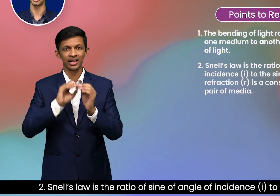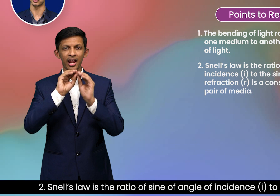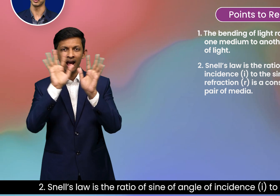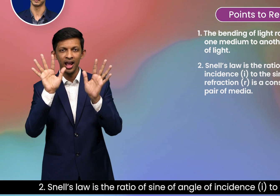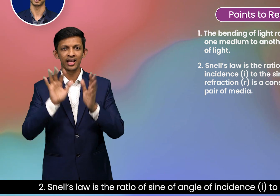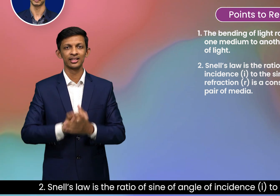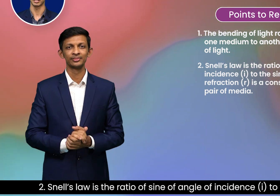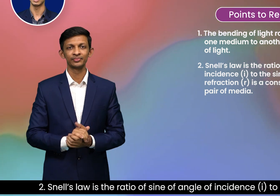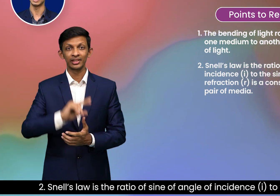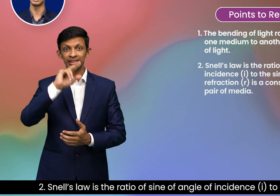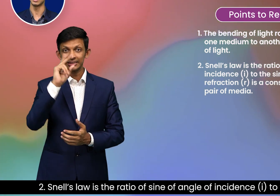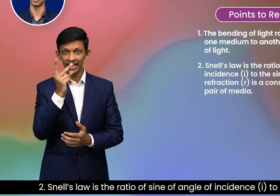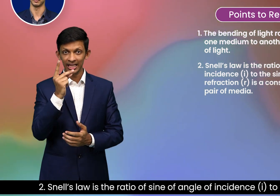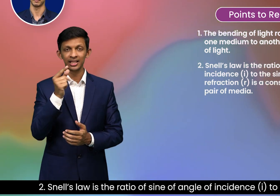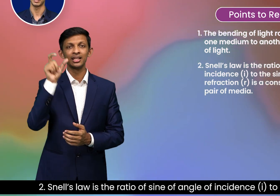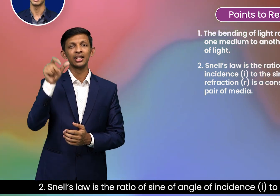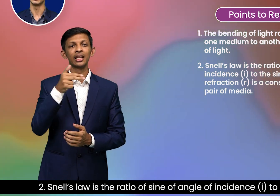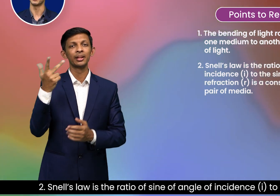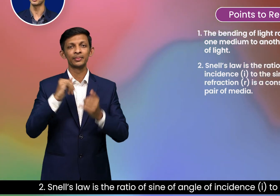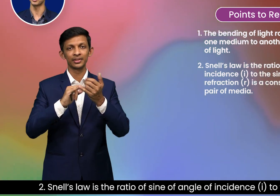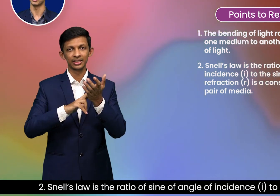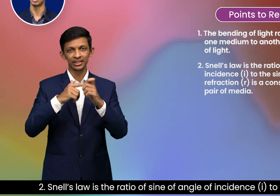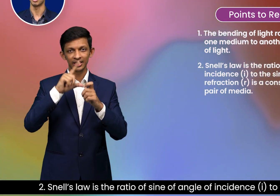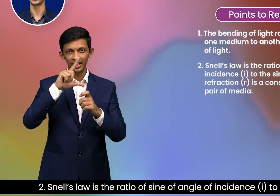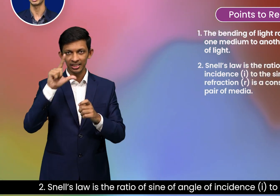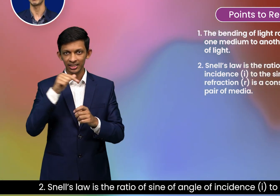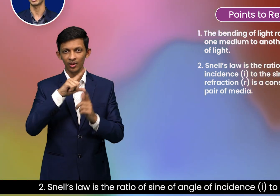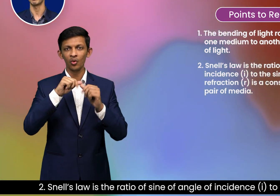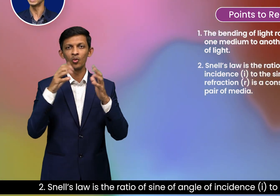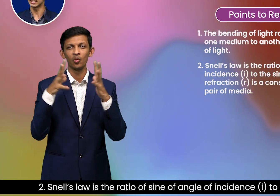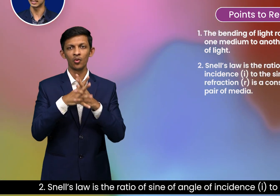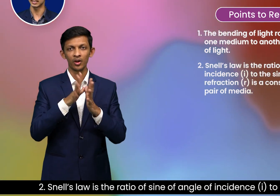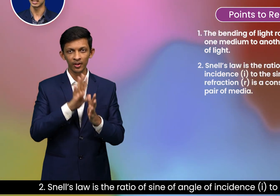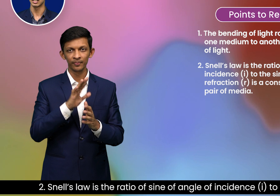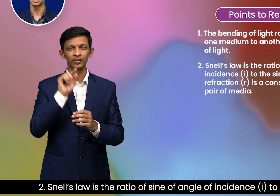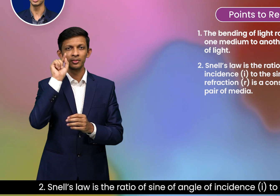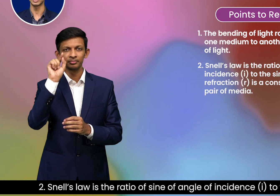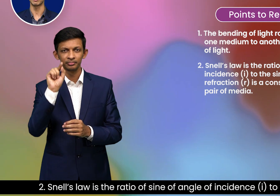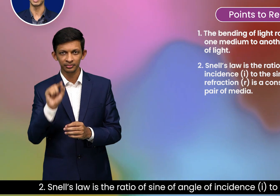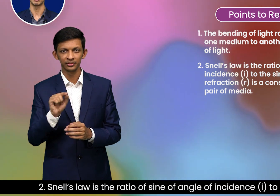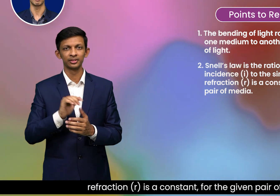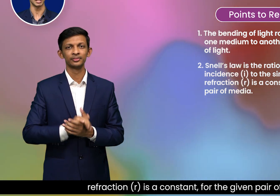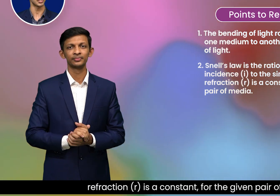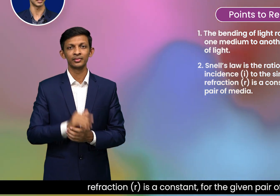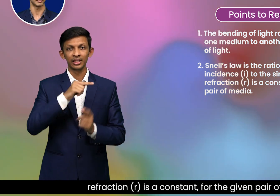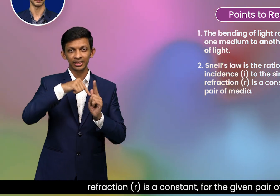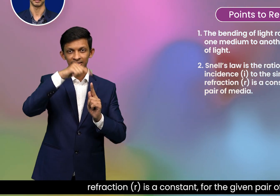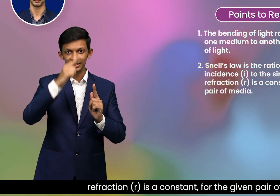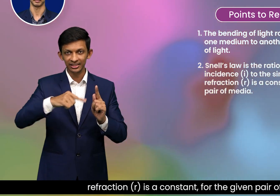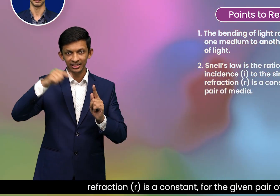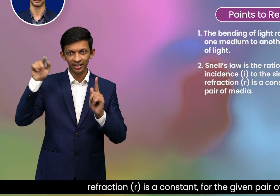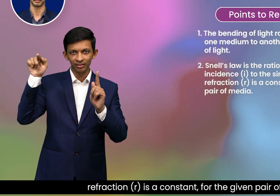Point number 2. Snell's law is a ratio of sine of angle of incidence to the sine of angle of